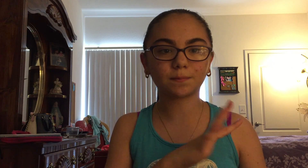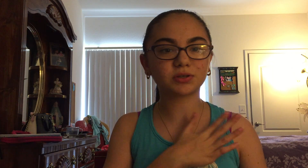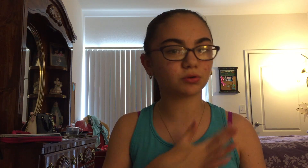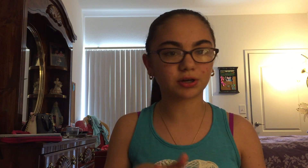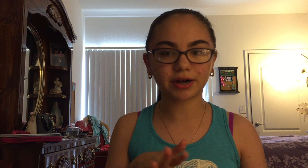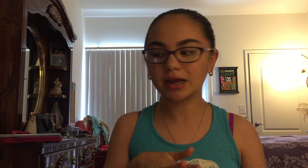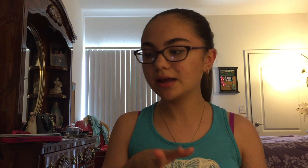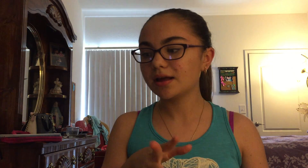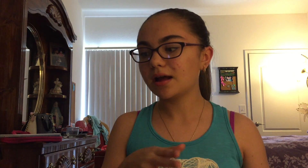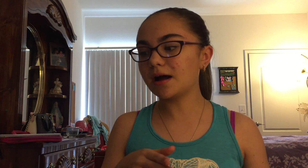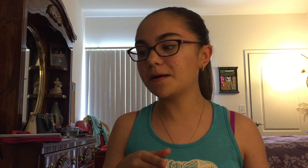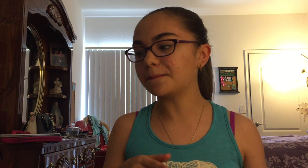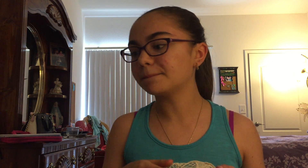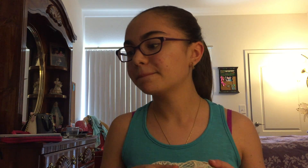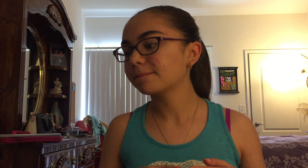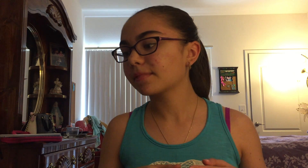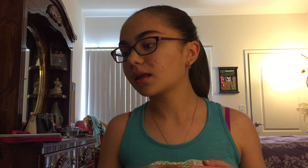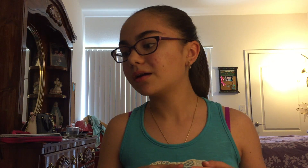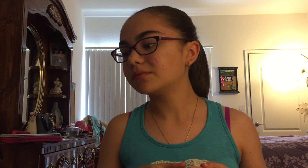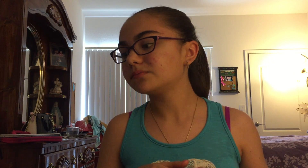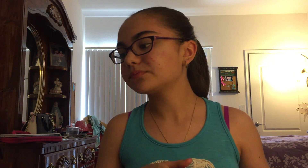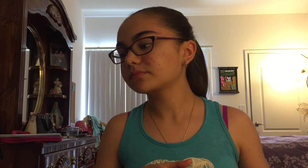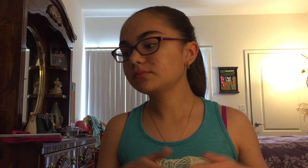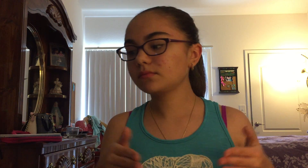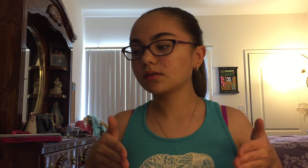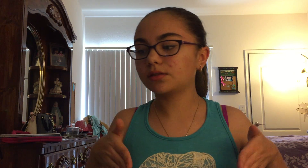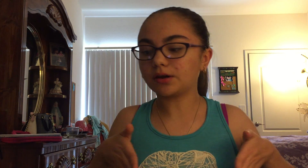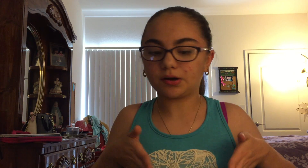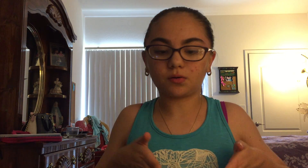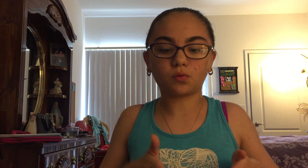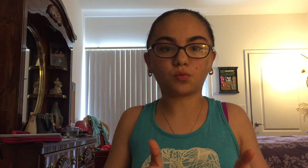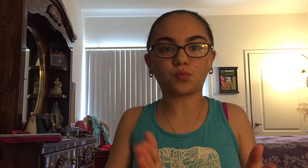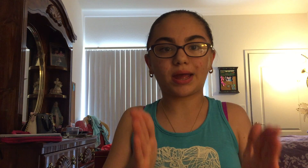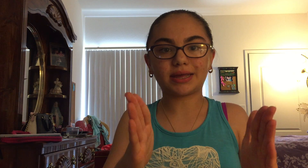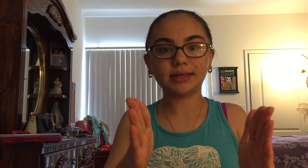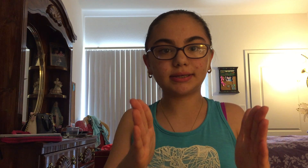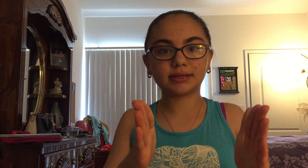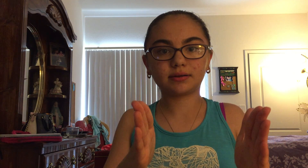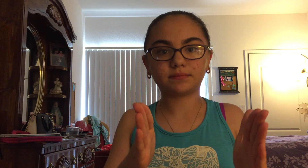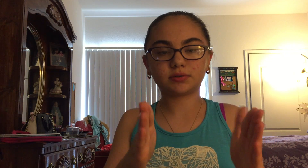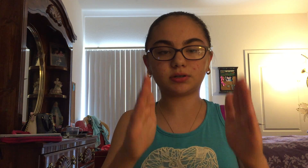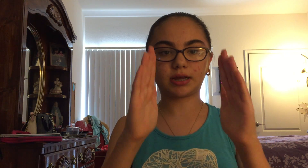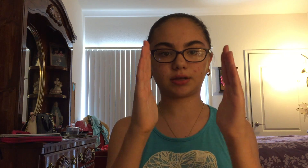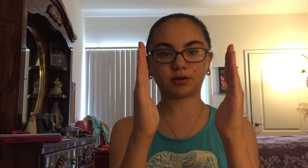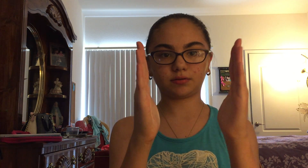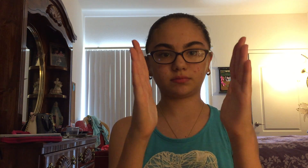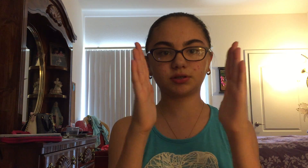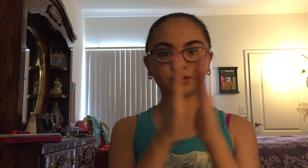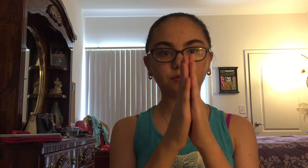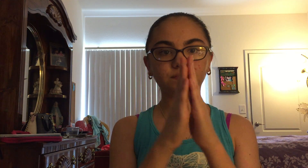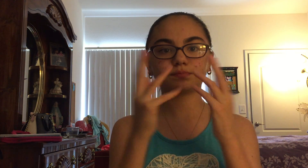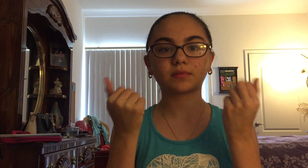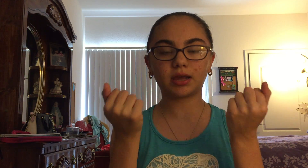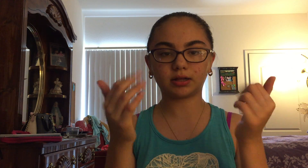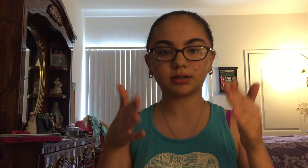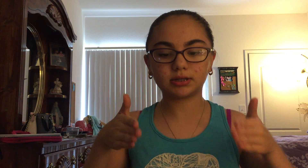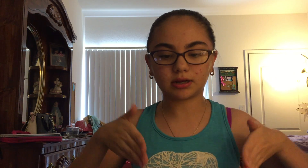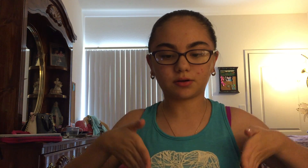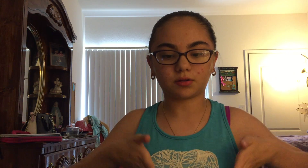so sorry um there are ways so take your two hands and go